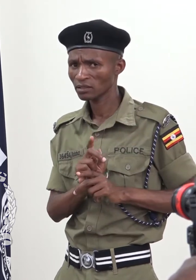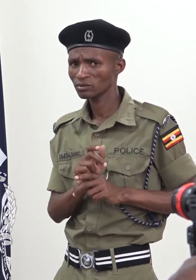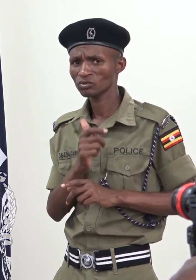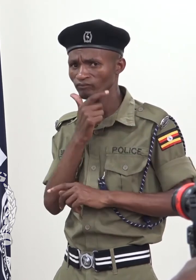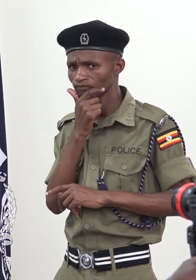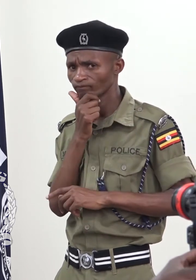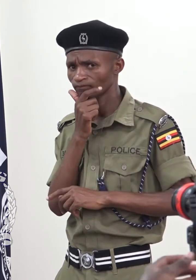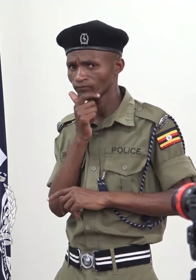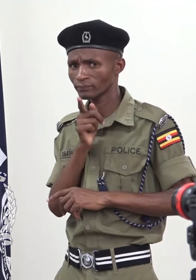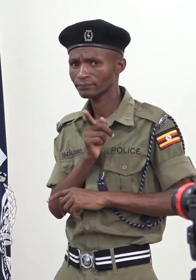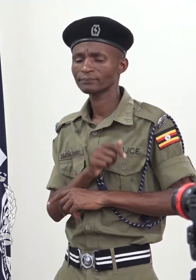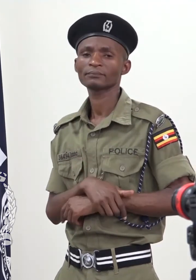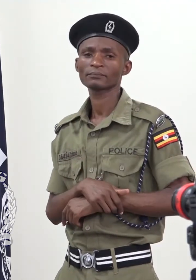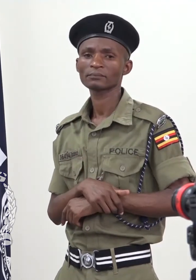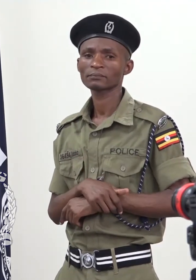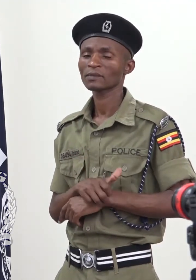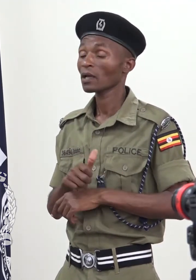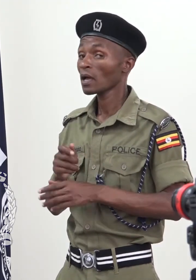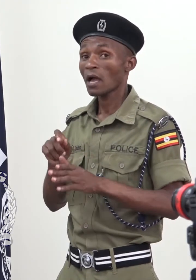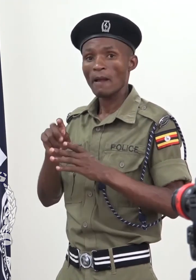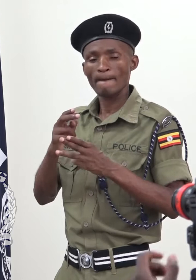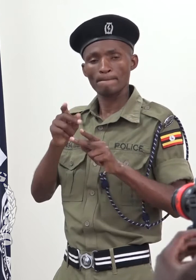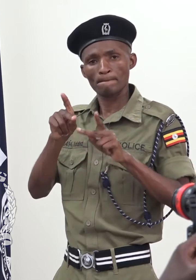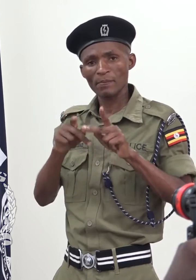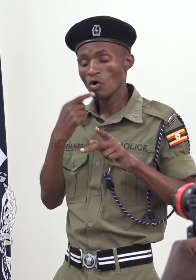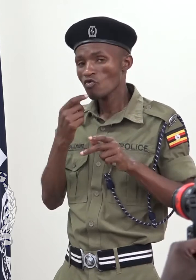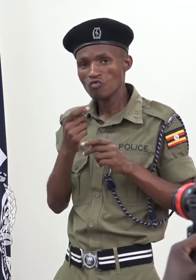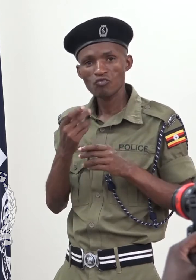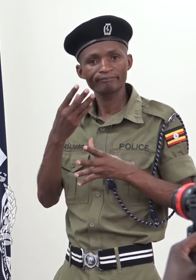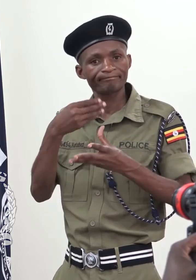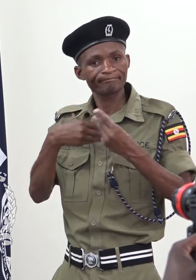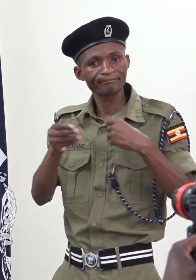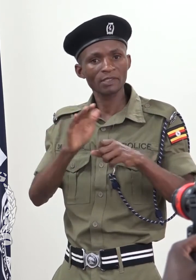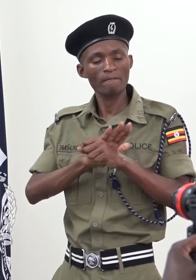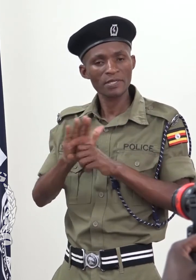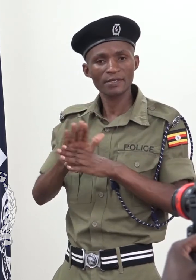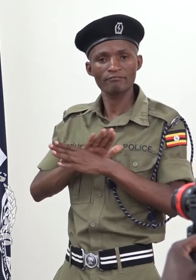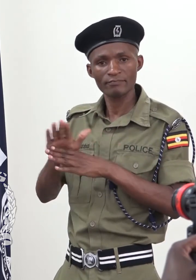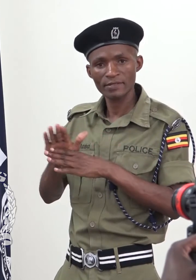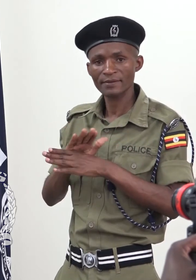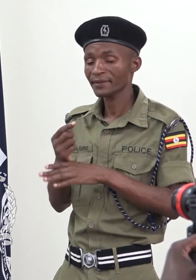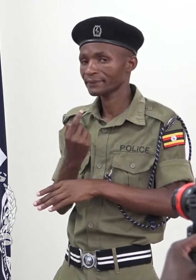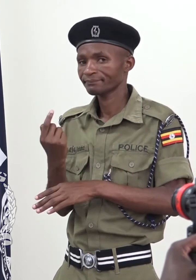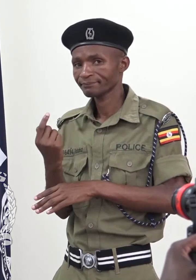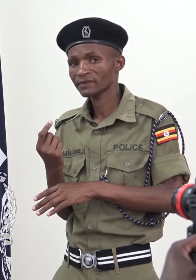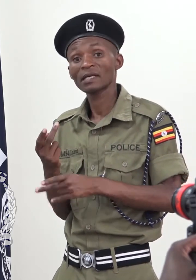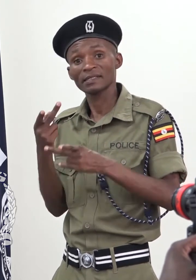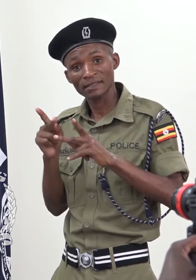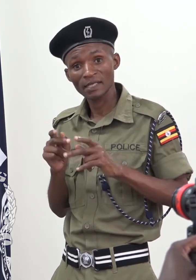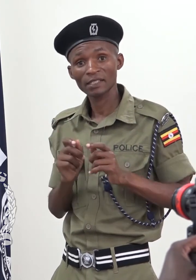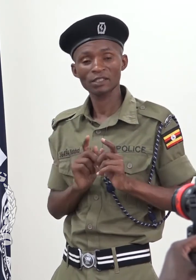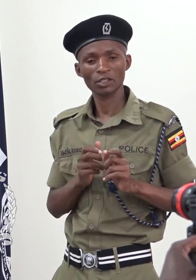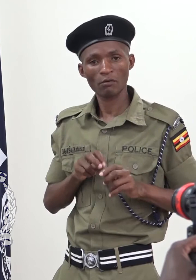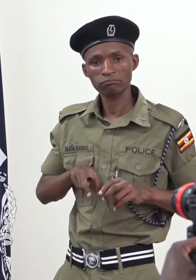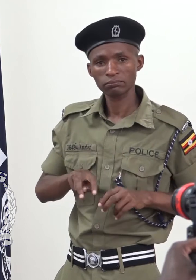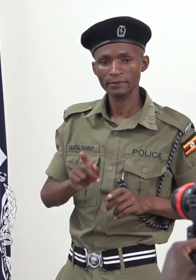So those who take their trades in isolation should take cognizance of such risks and start moving in pairs or groups to